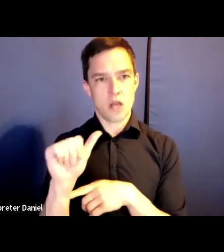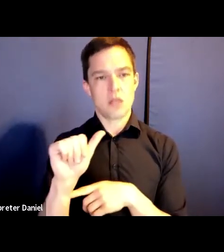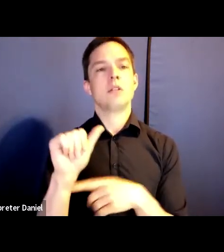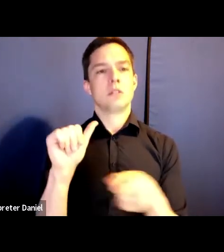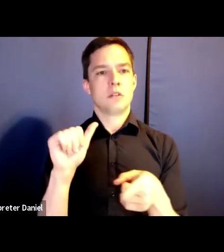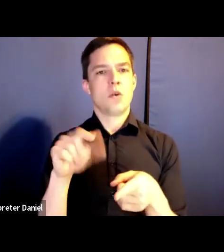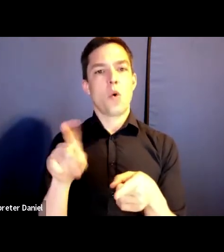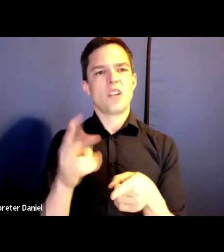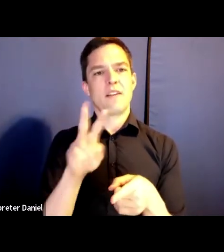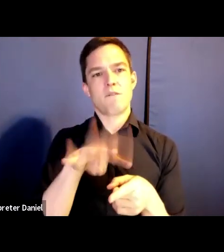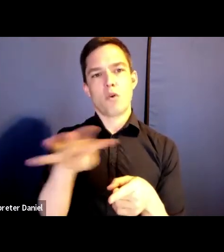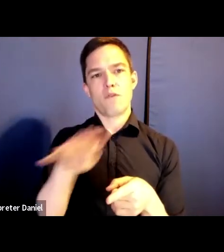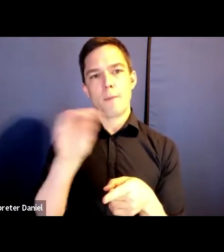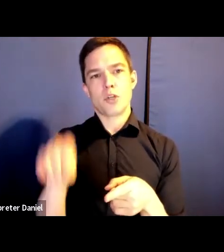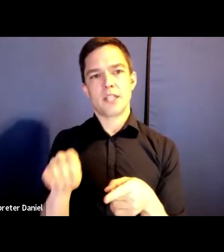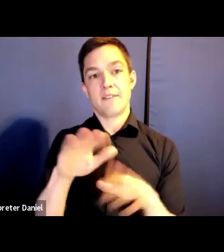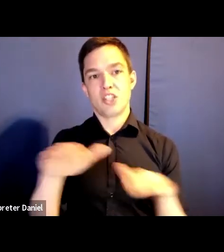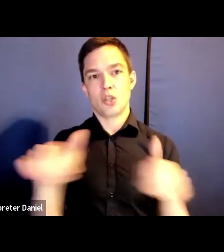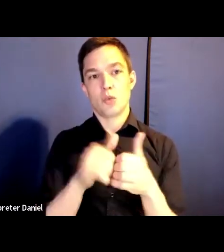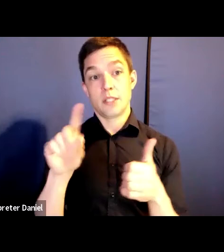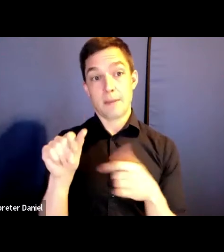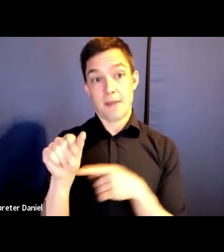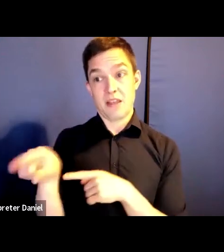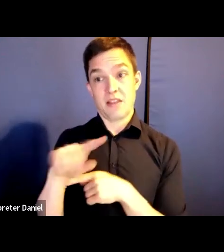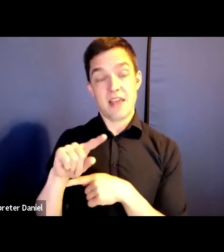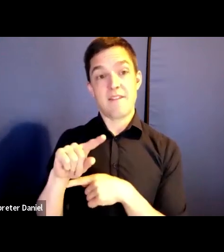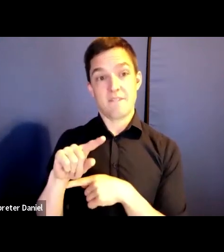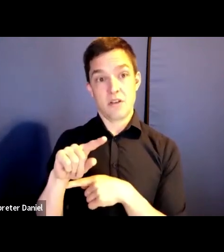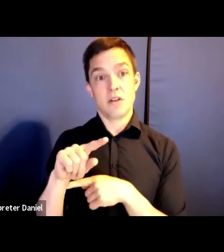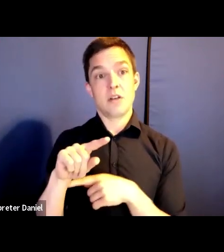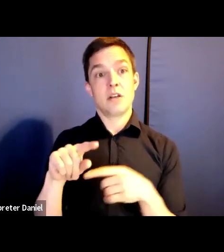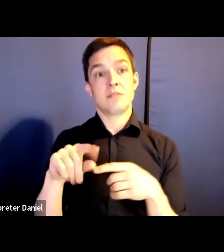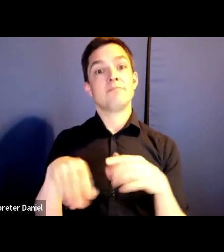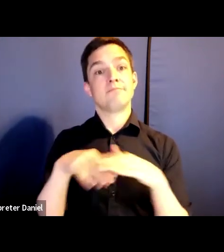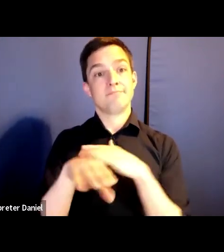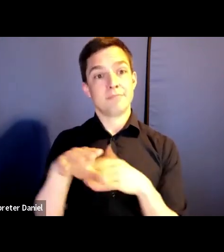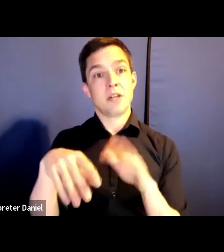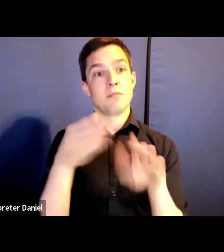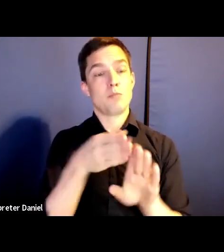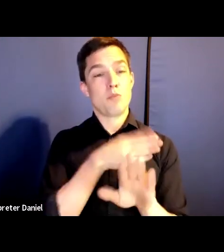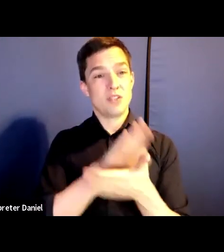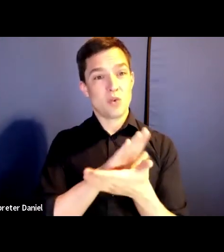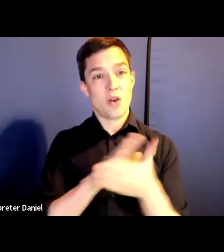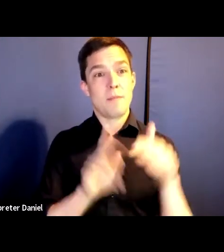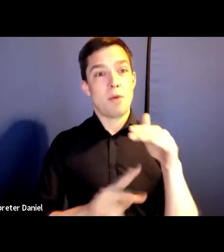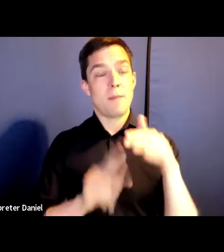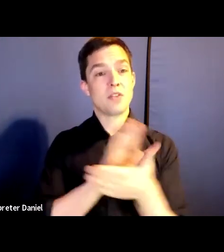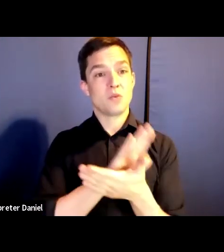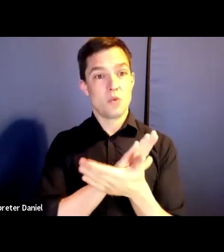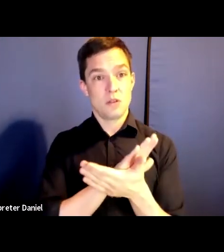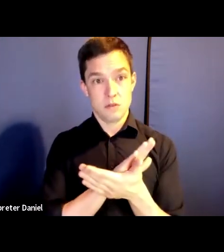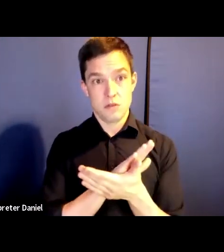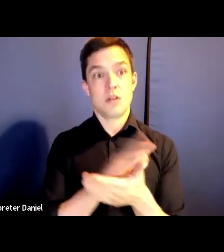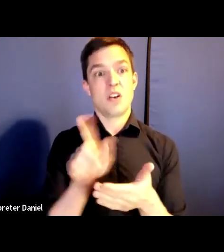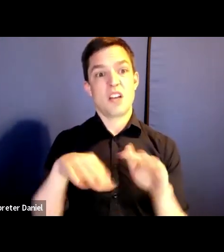only 44% of the children with disability have reached preschool or primary school levels, and less than